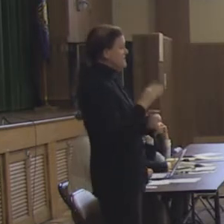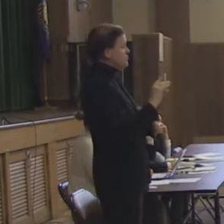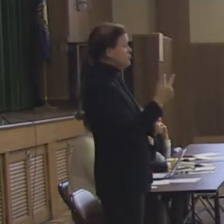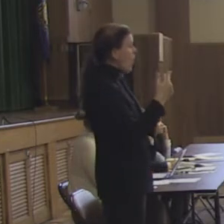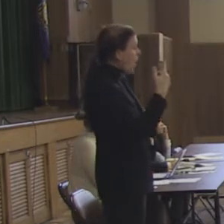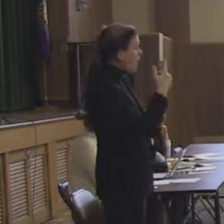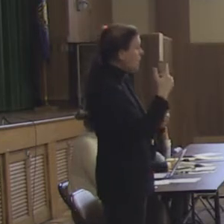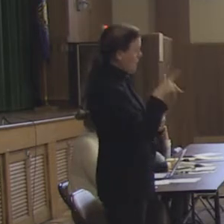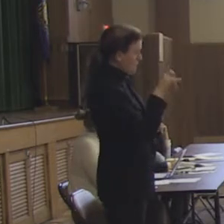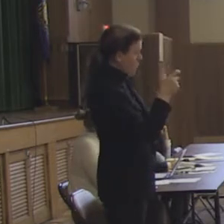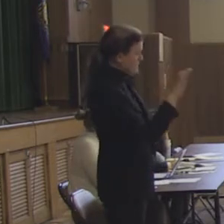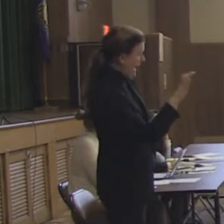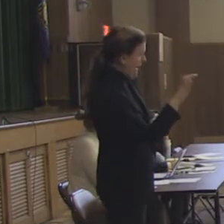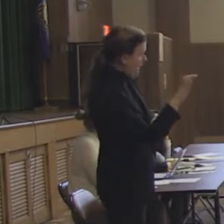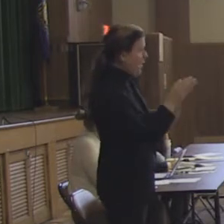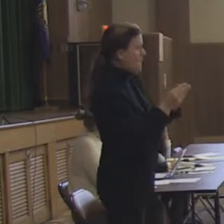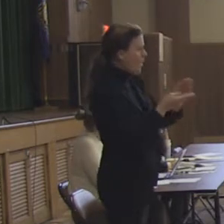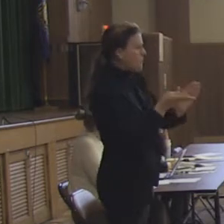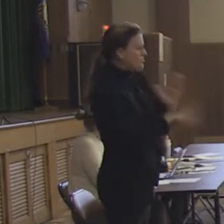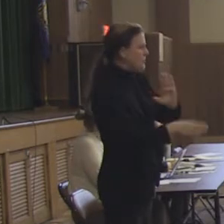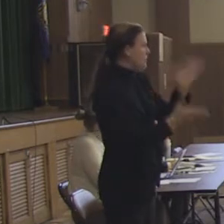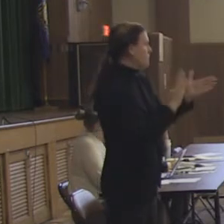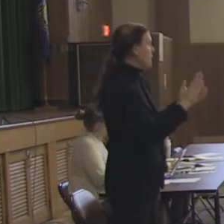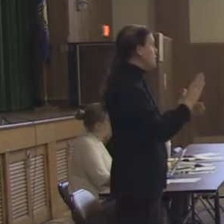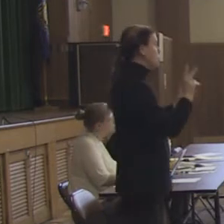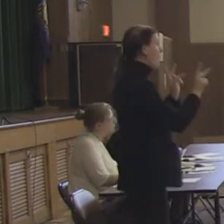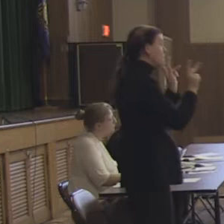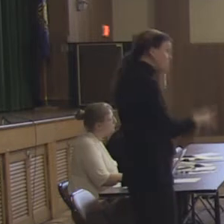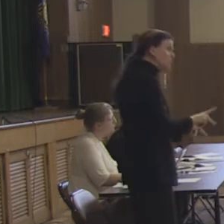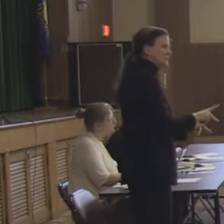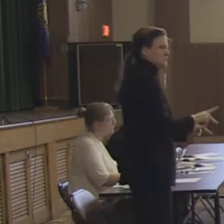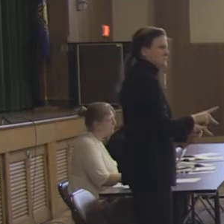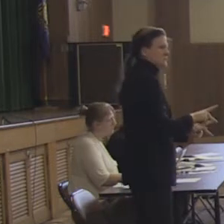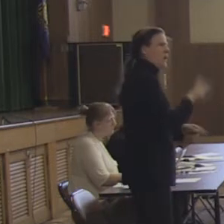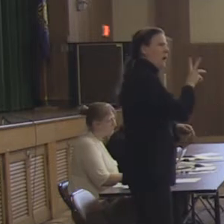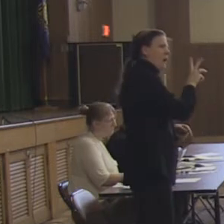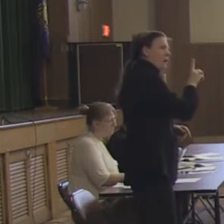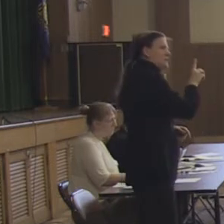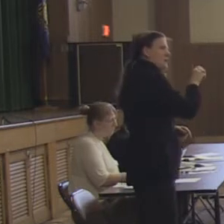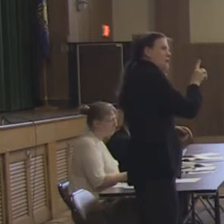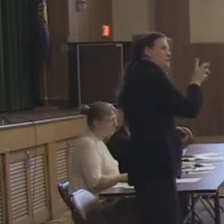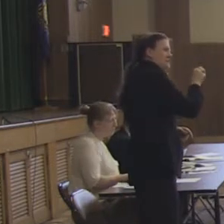dog than it is for an uninsured person. That's terrible.